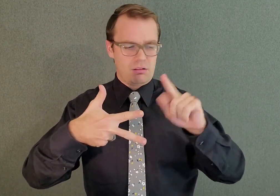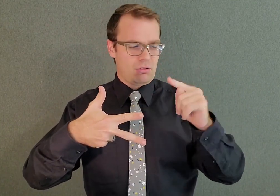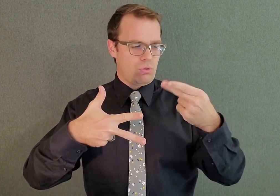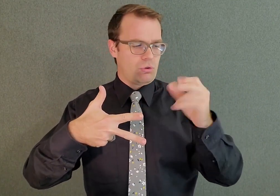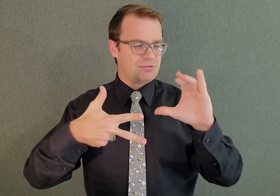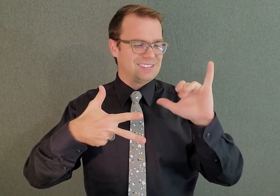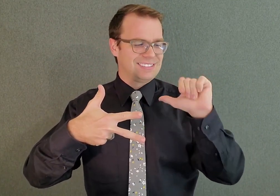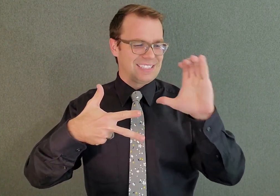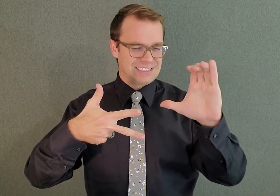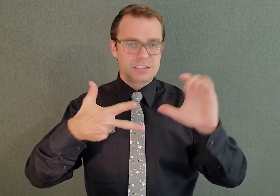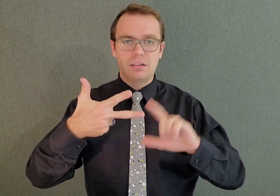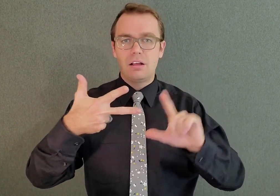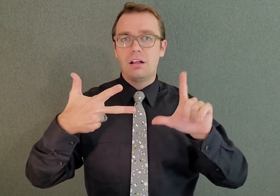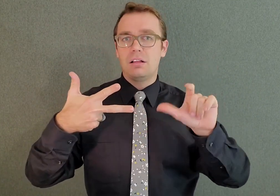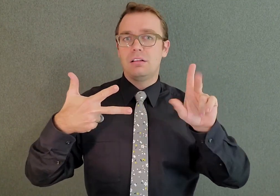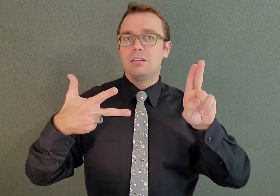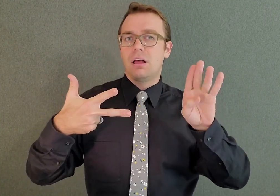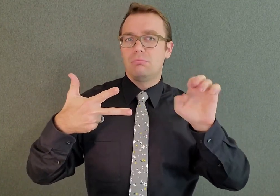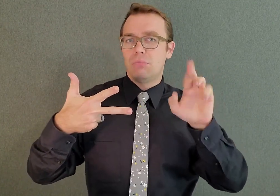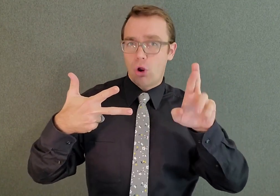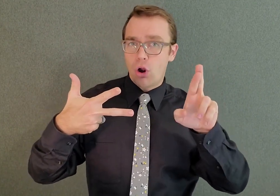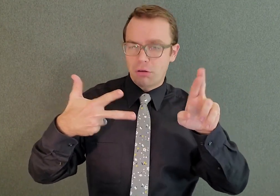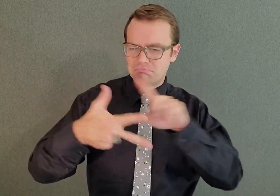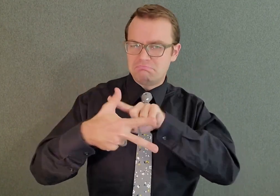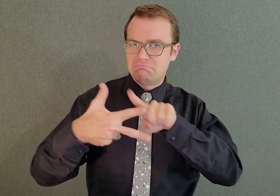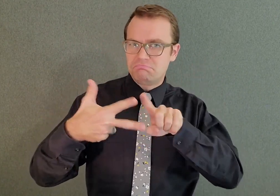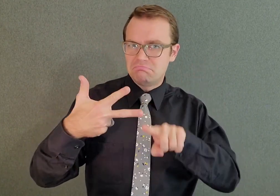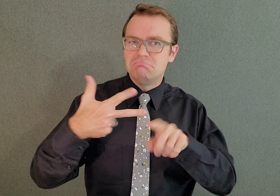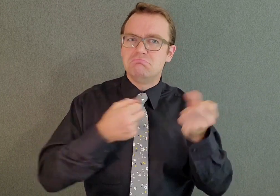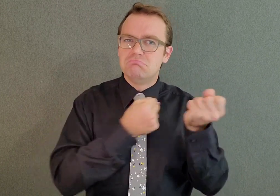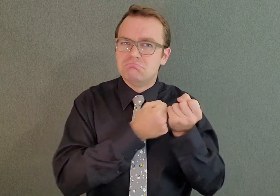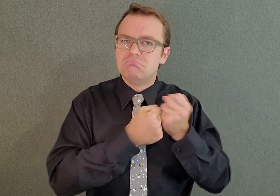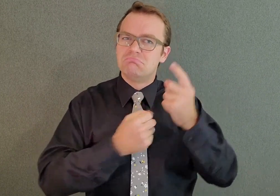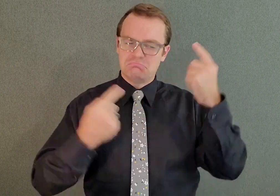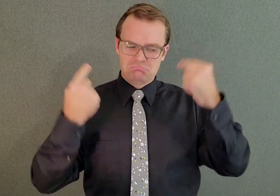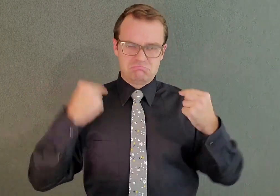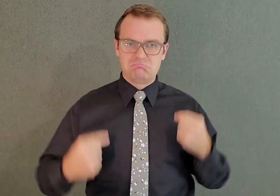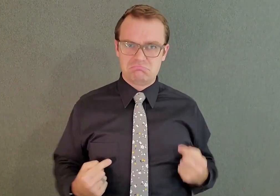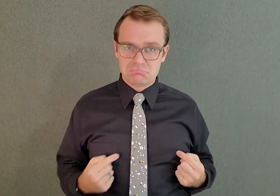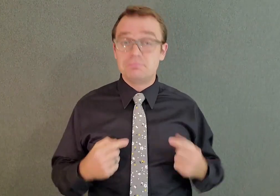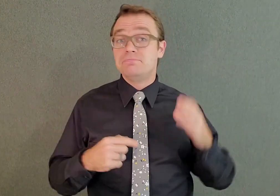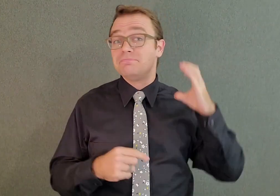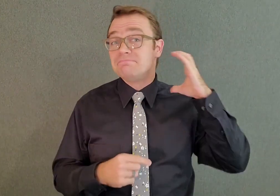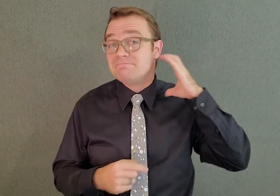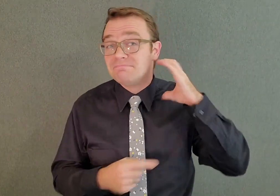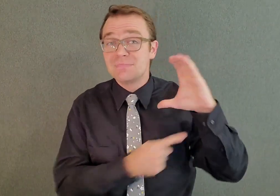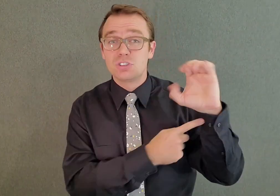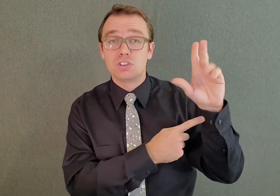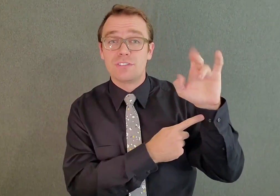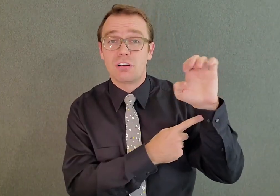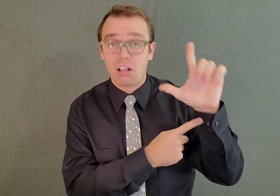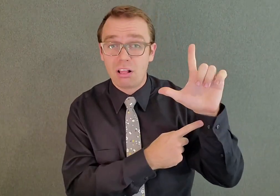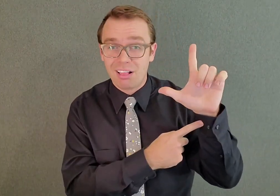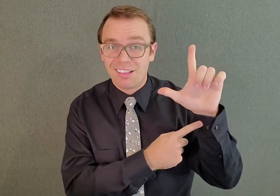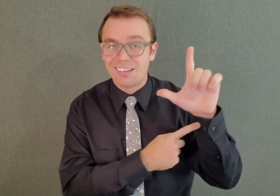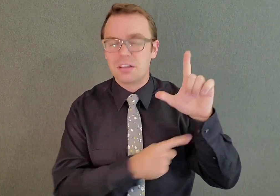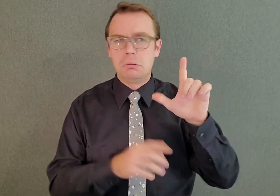and lumbar regions. Each region supplies different parts of the body. The cervical or neck nerves, I would argue, are the